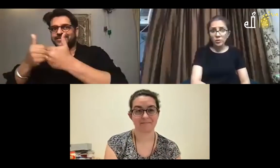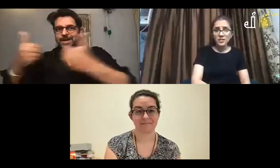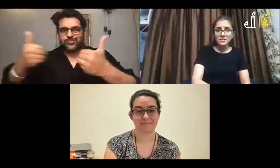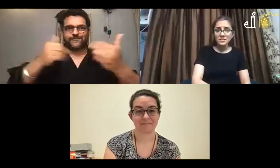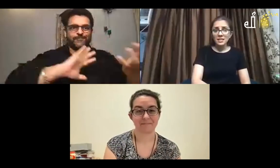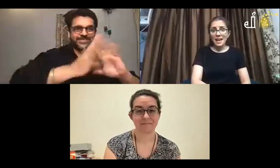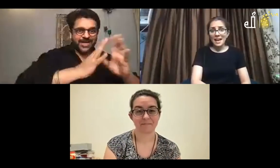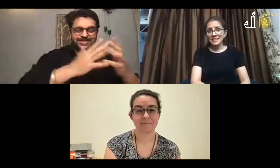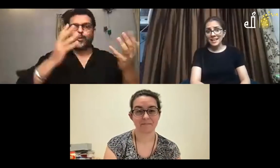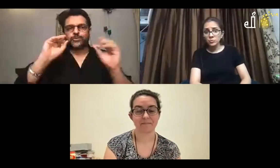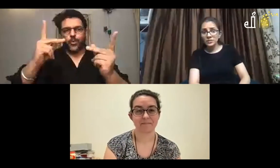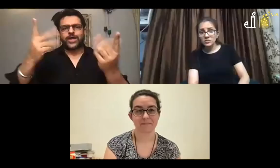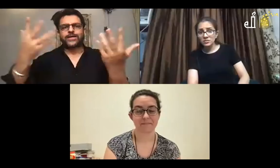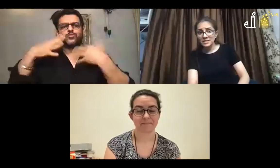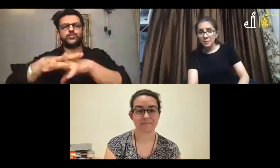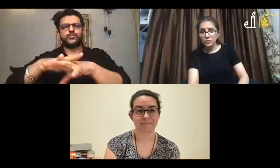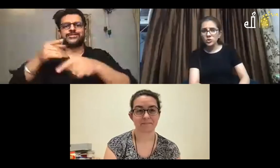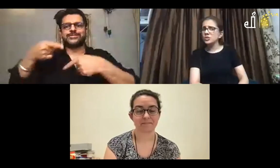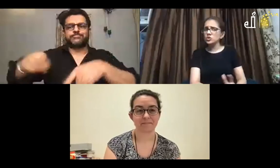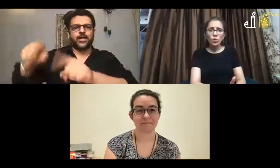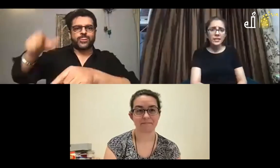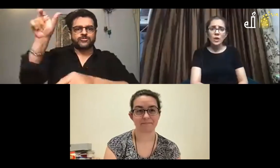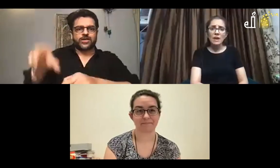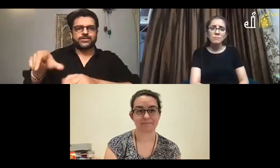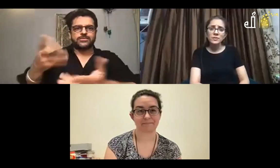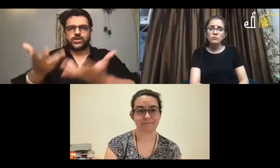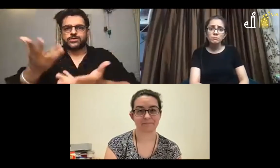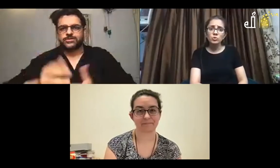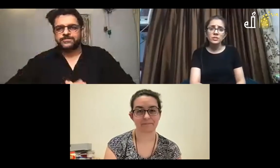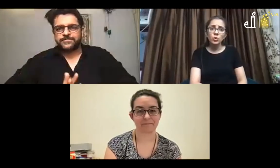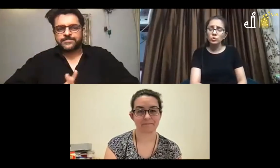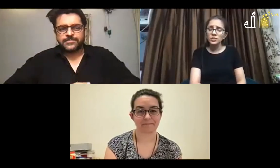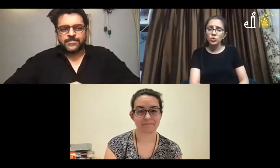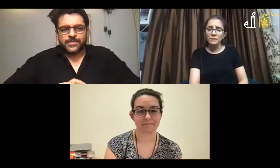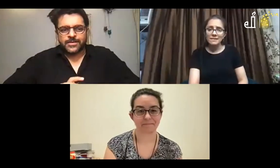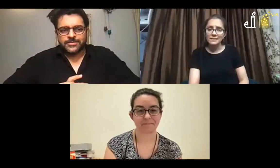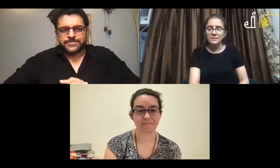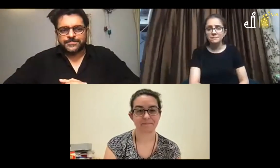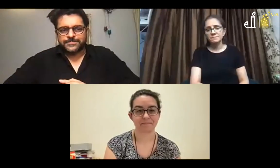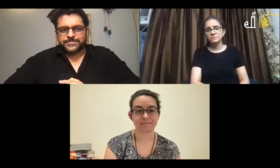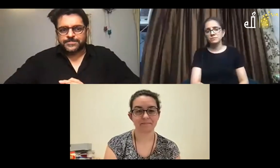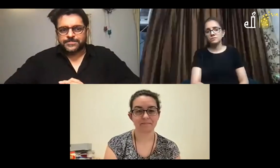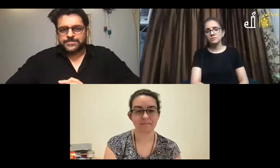speech first and language is separate, or is it okay to have a blend of both and both can go parallelly?